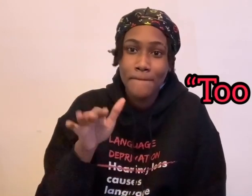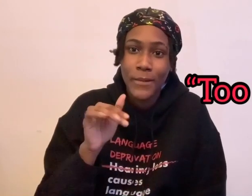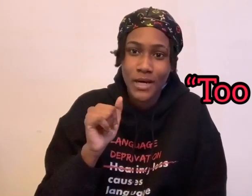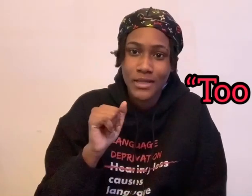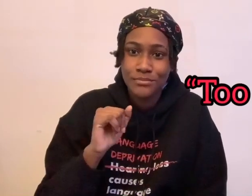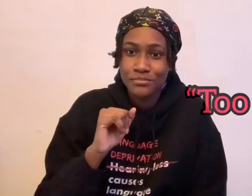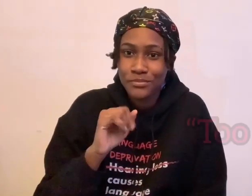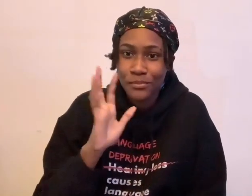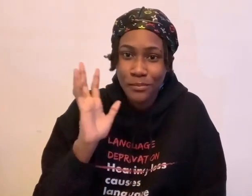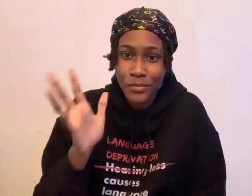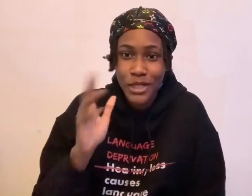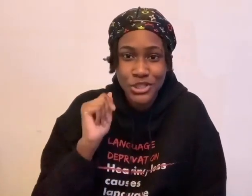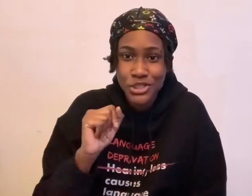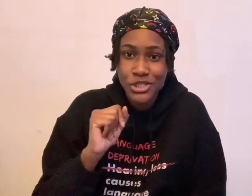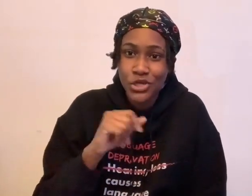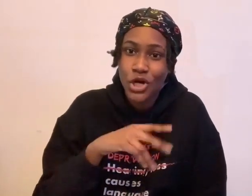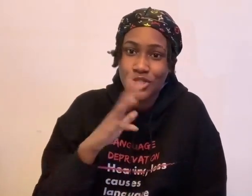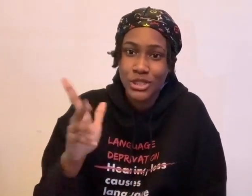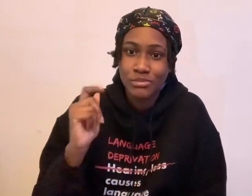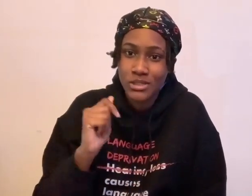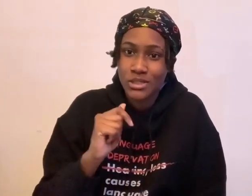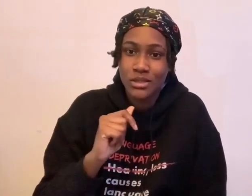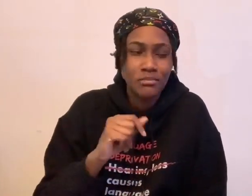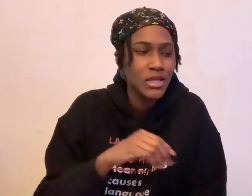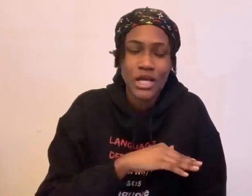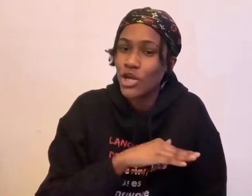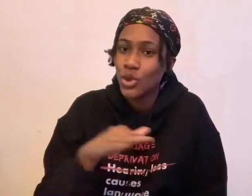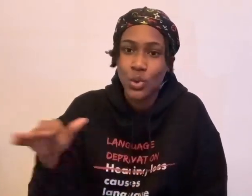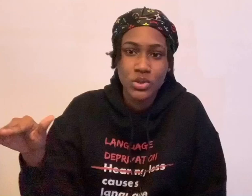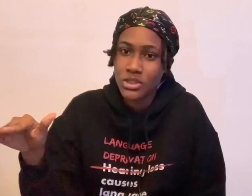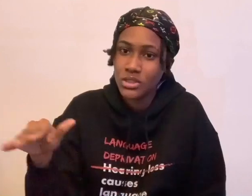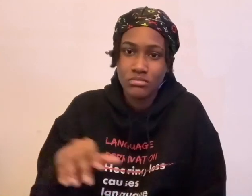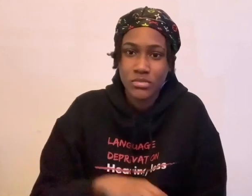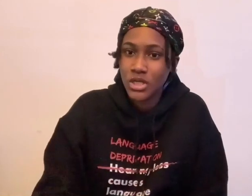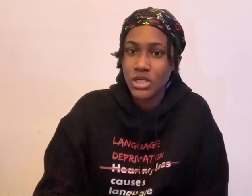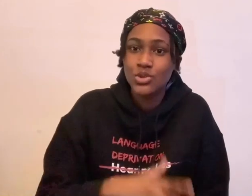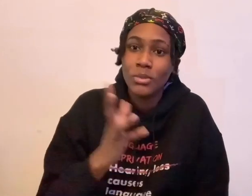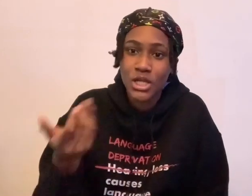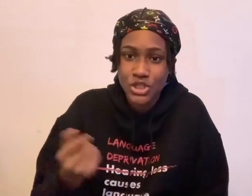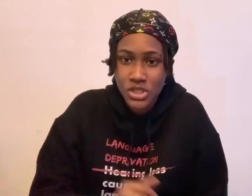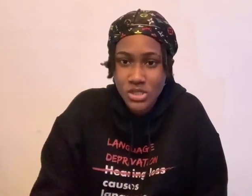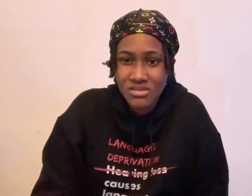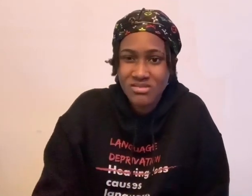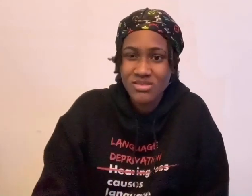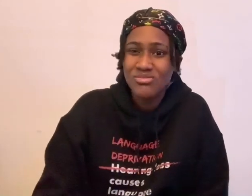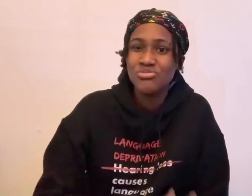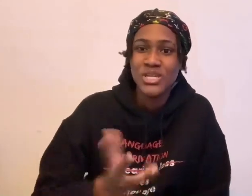but malicious or gypsy, meaning nosy. You're too malicious. You're too gypsy.